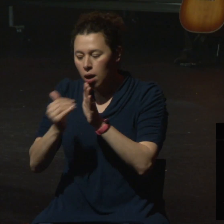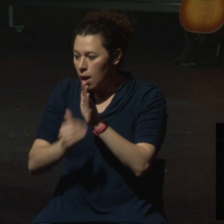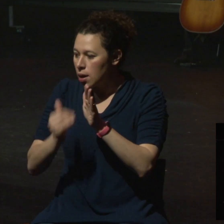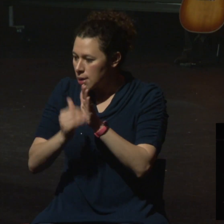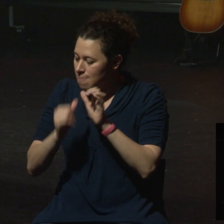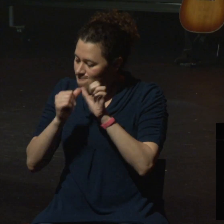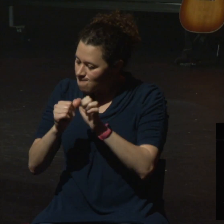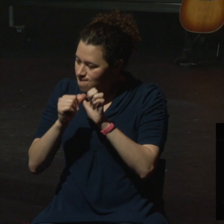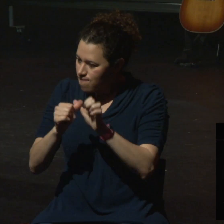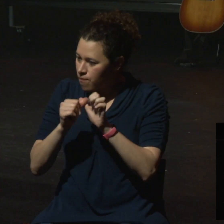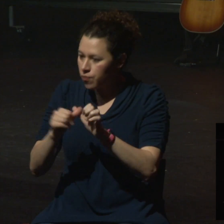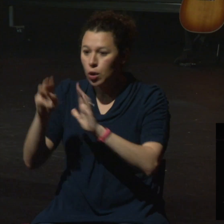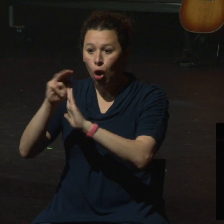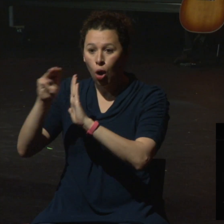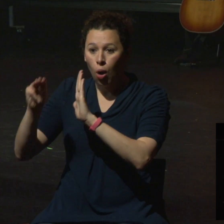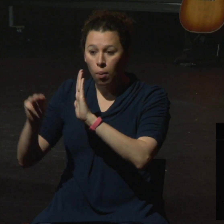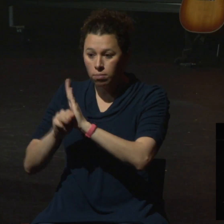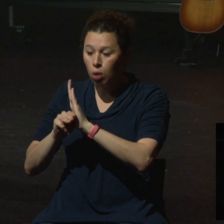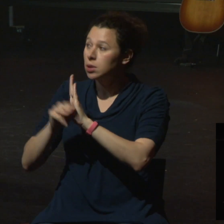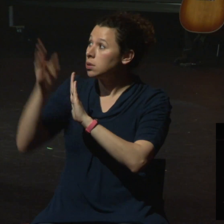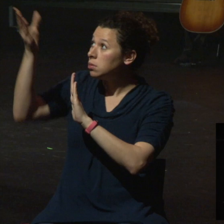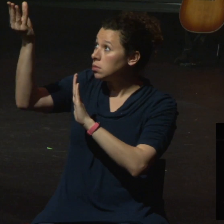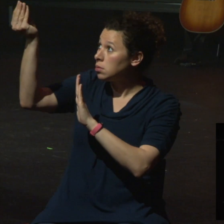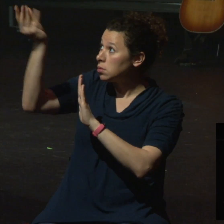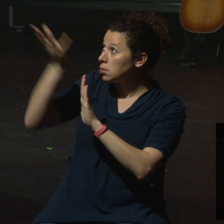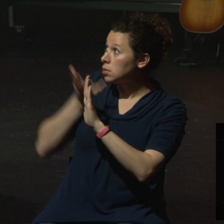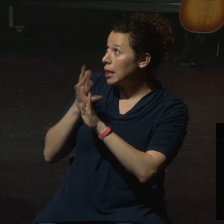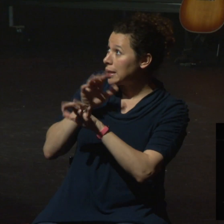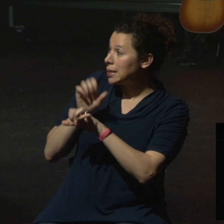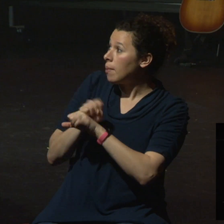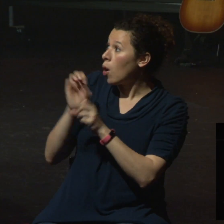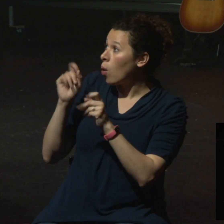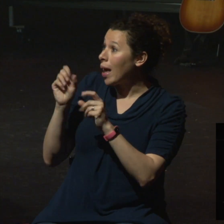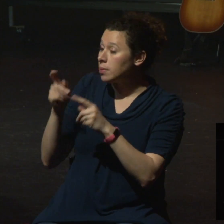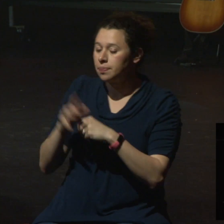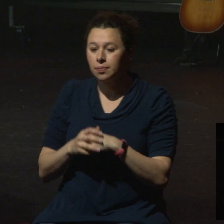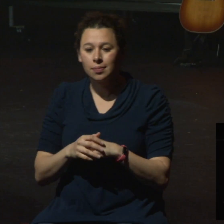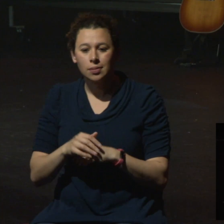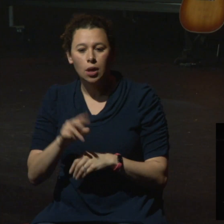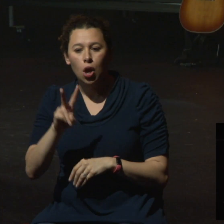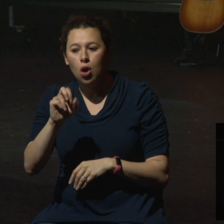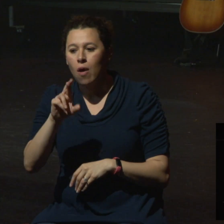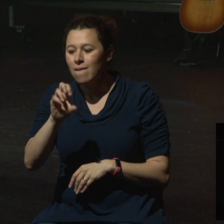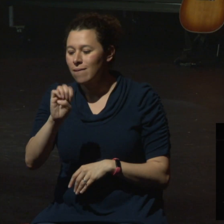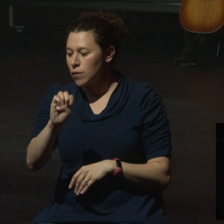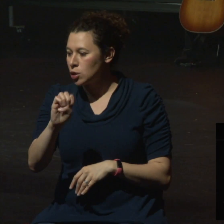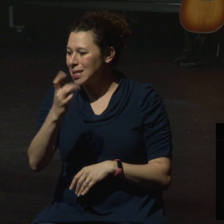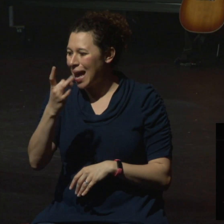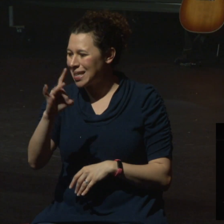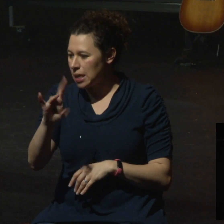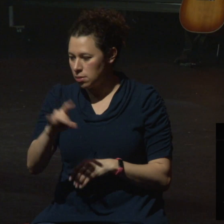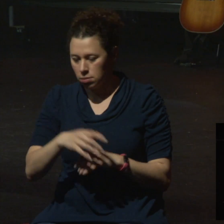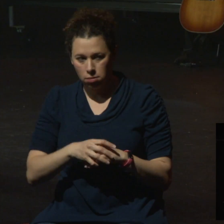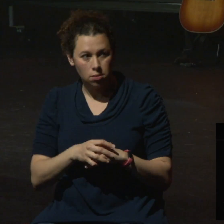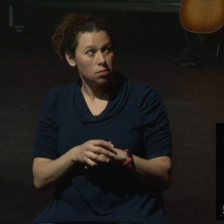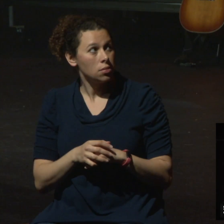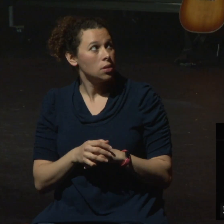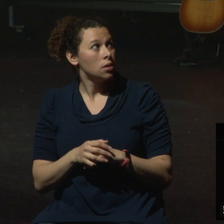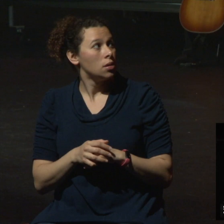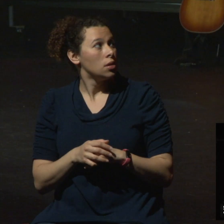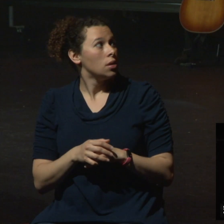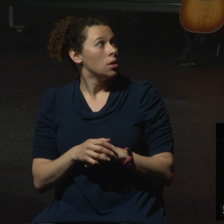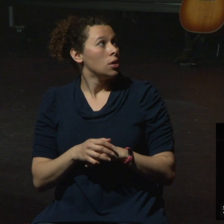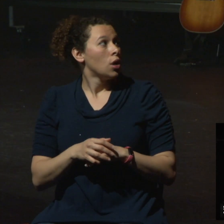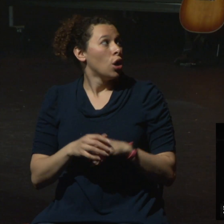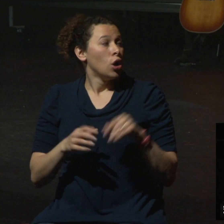purpose, this assignment from God, and look what he does in verse 18. This is Exodus 4:18. So Moses went